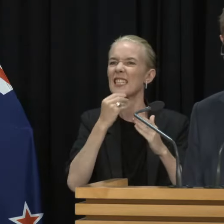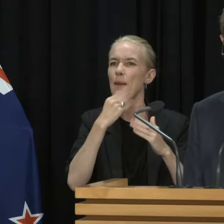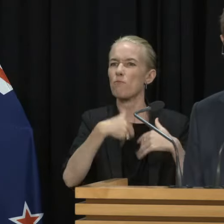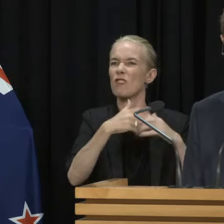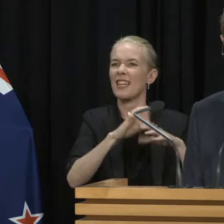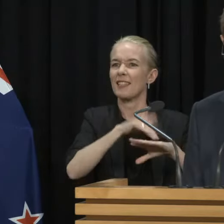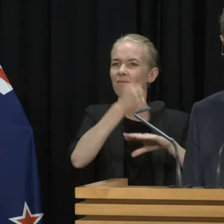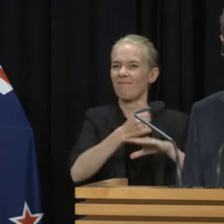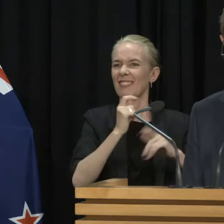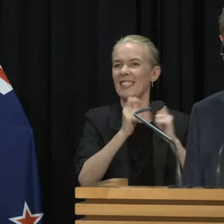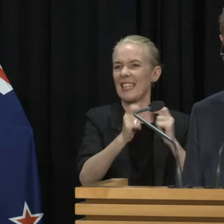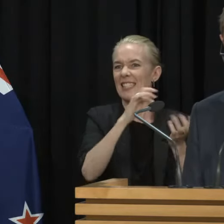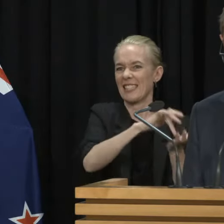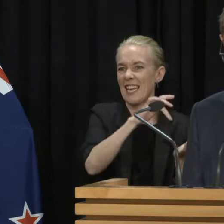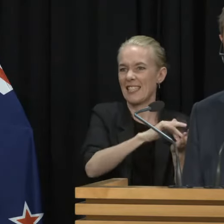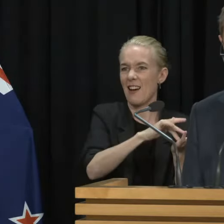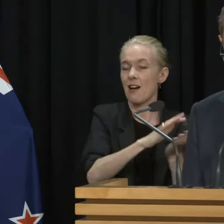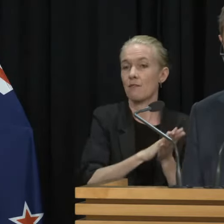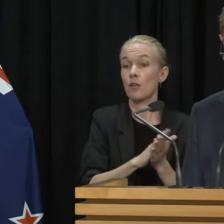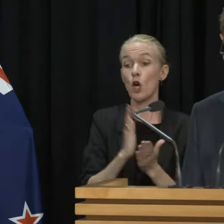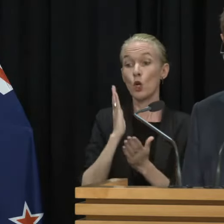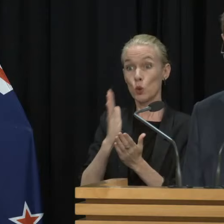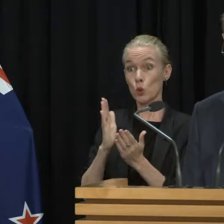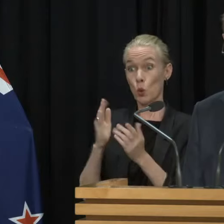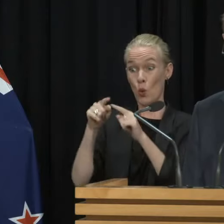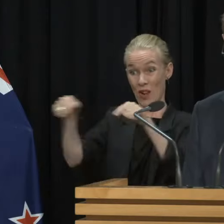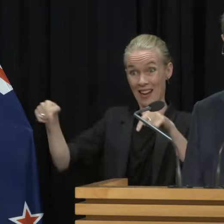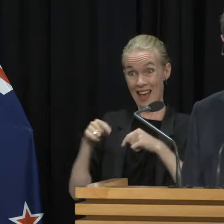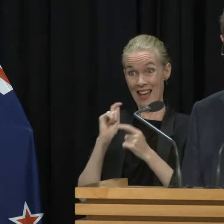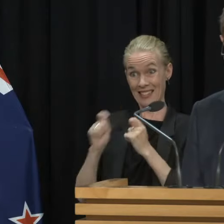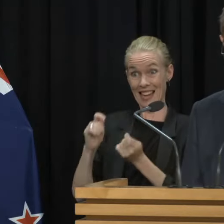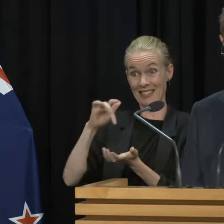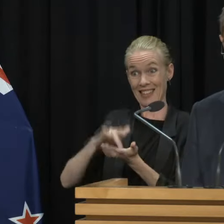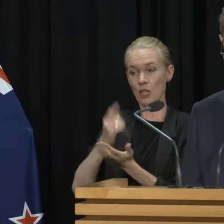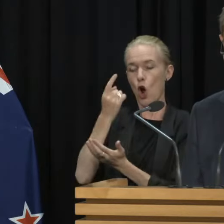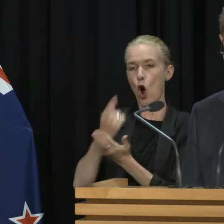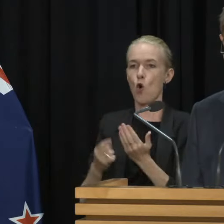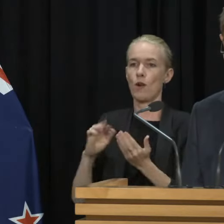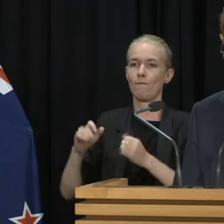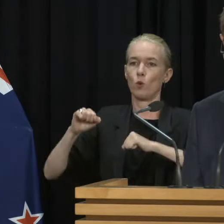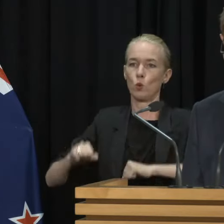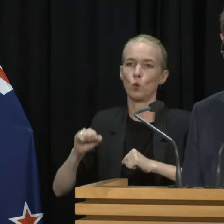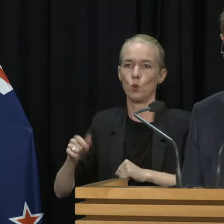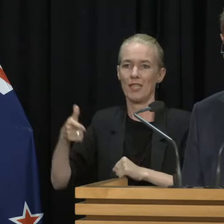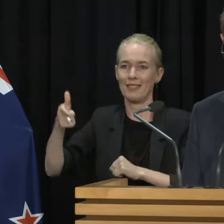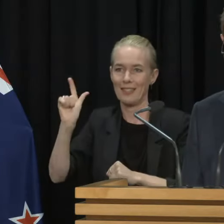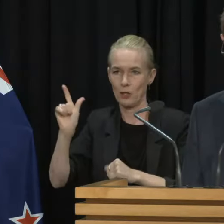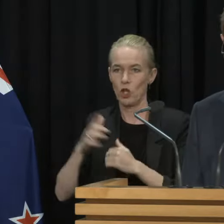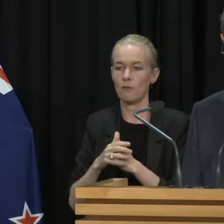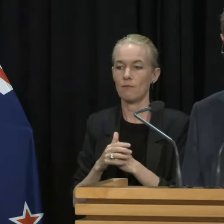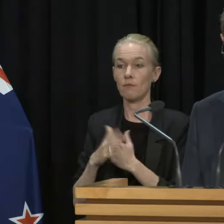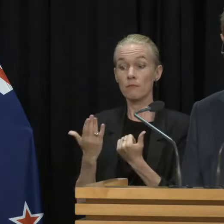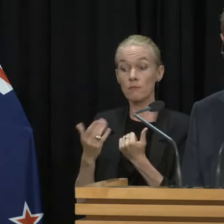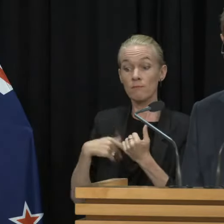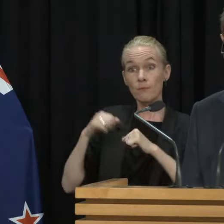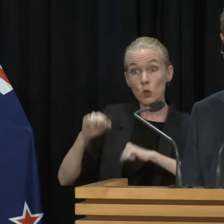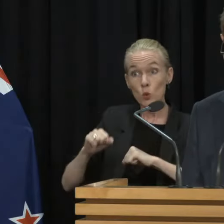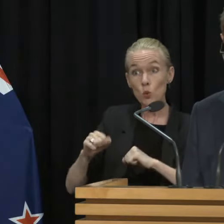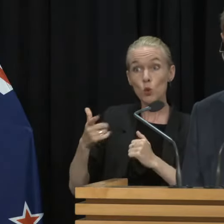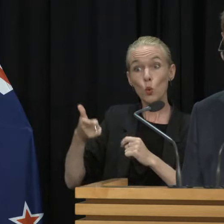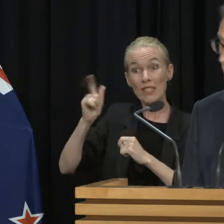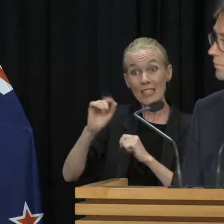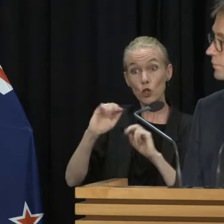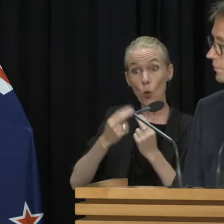capacity that we're standing up at the school to prioritise the students and the teachers. So if household members are being tested,